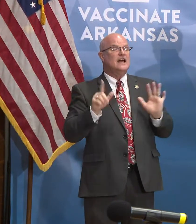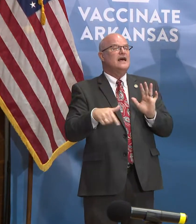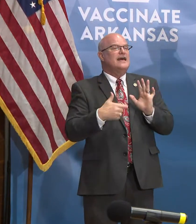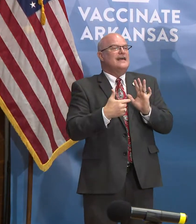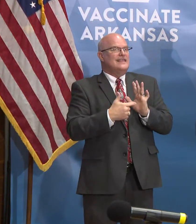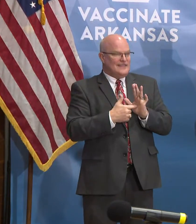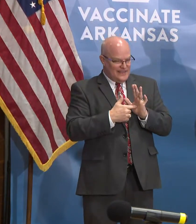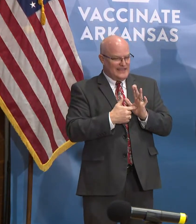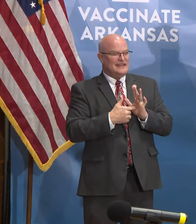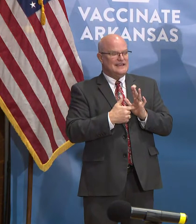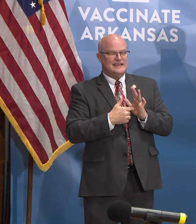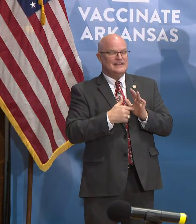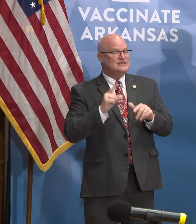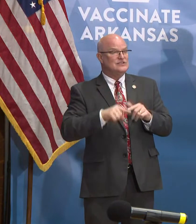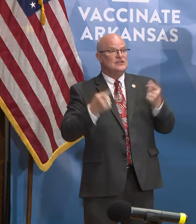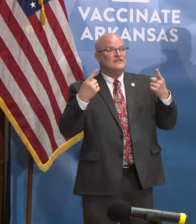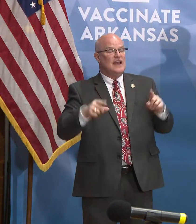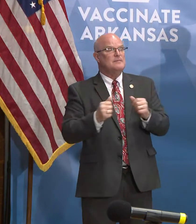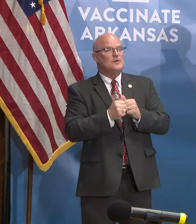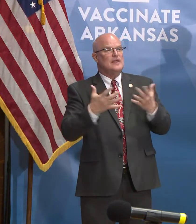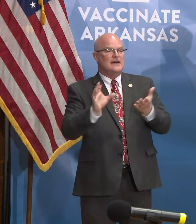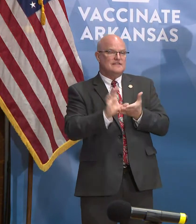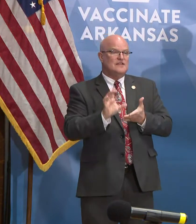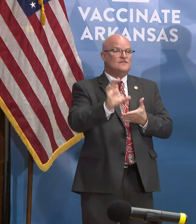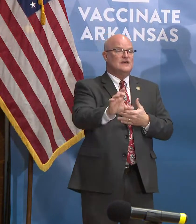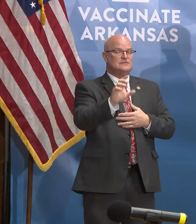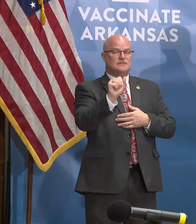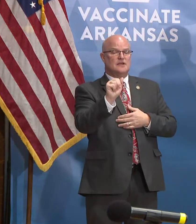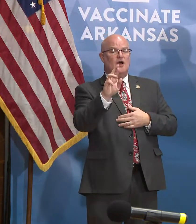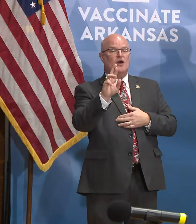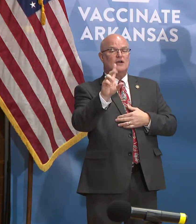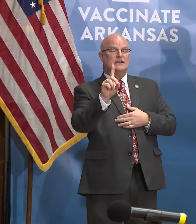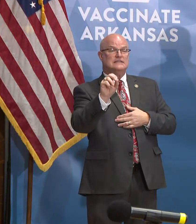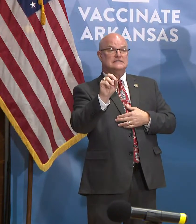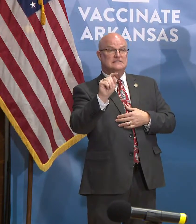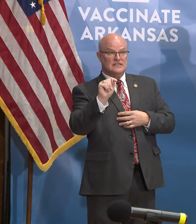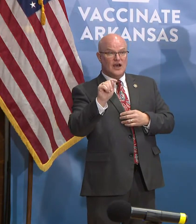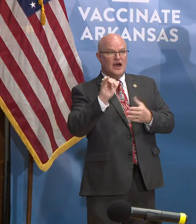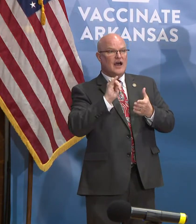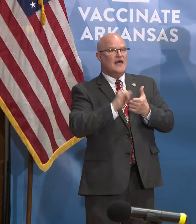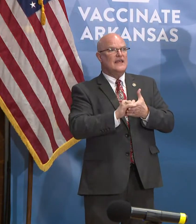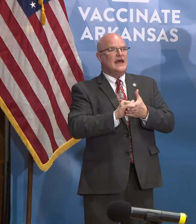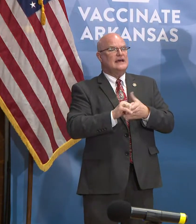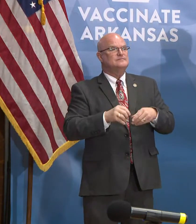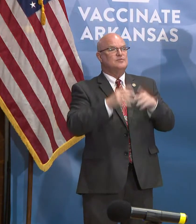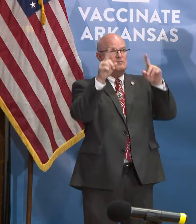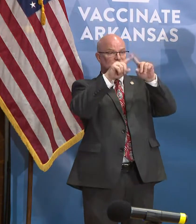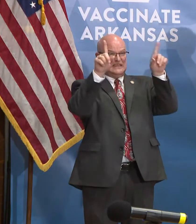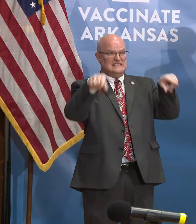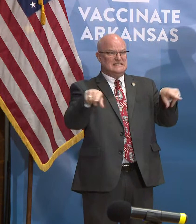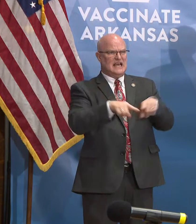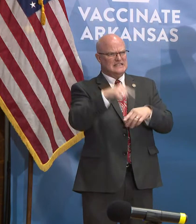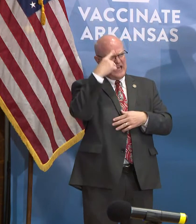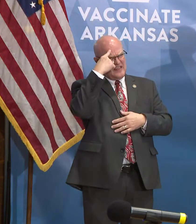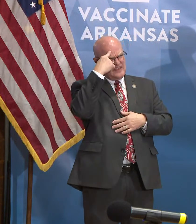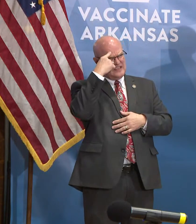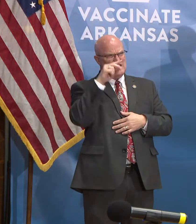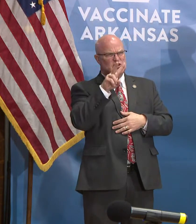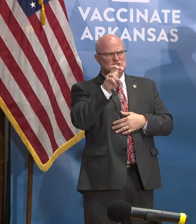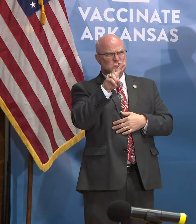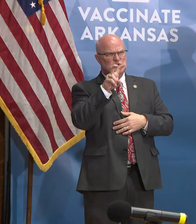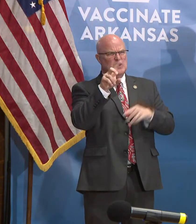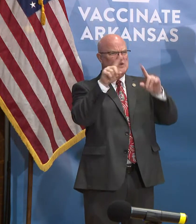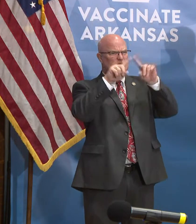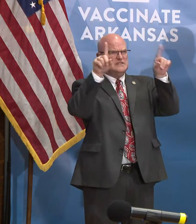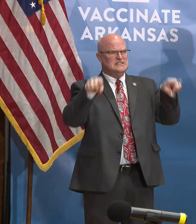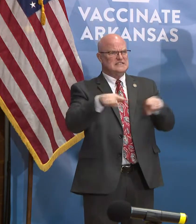have happened without the investment of RDOT that has put up these signs. I believe it's 200 signs across